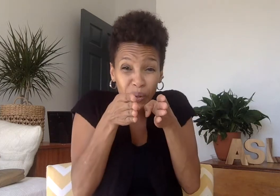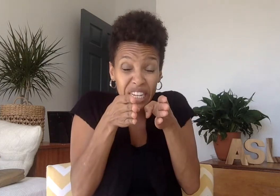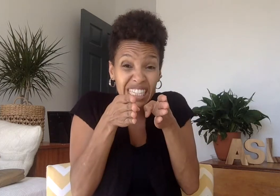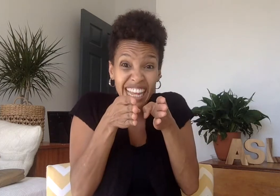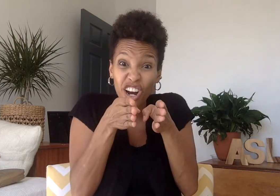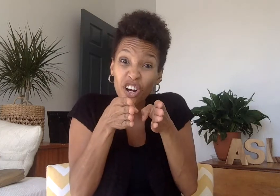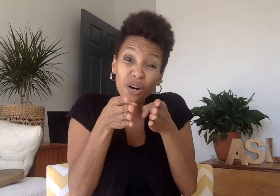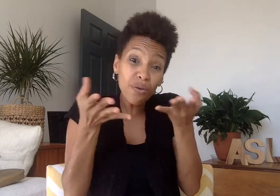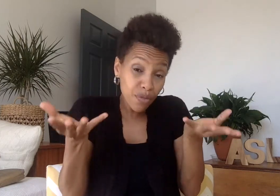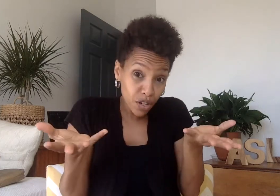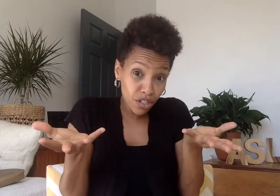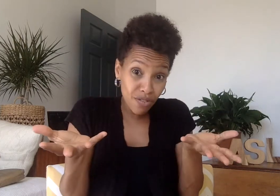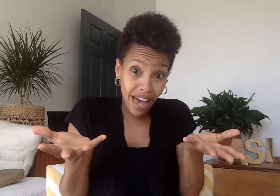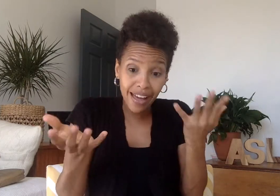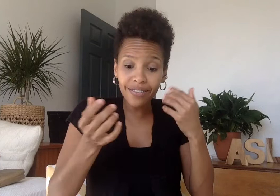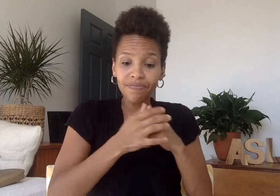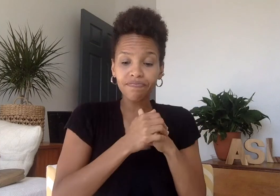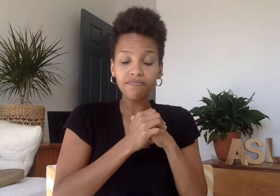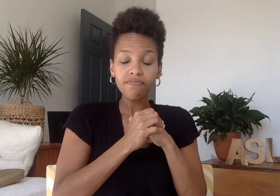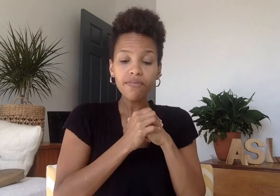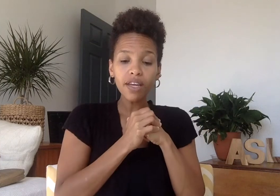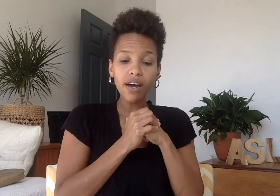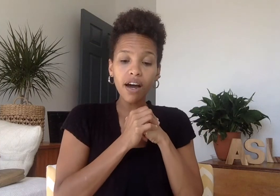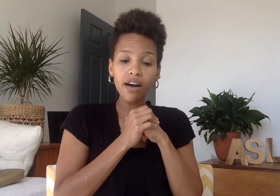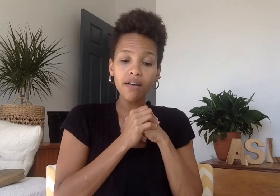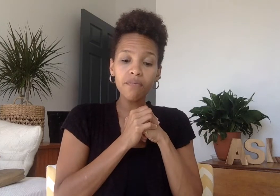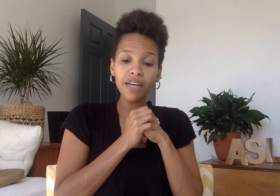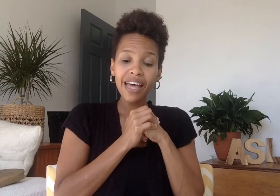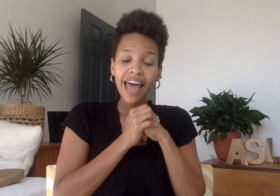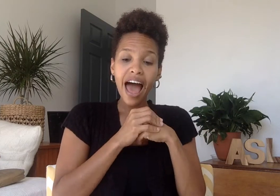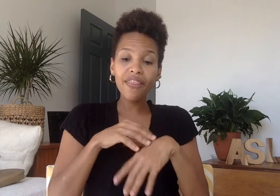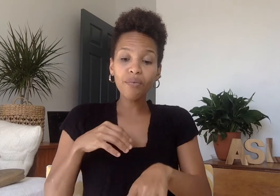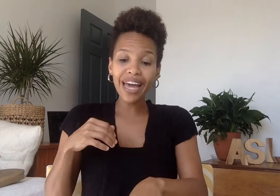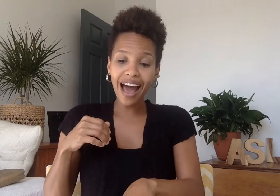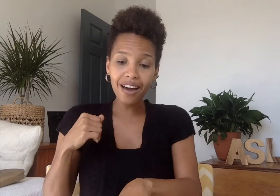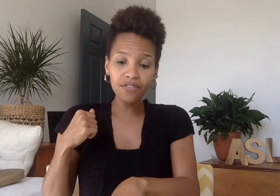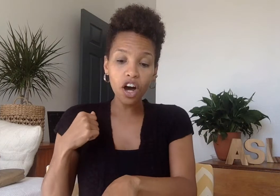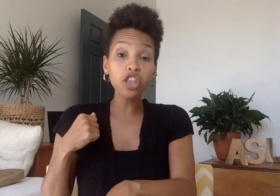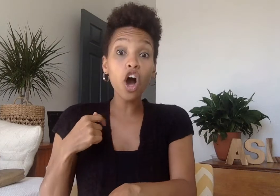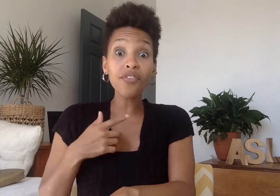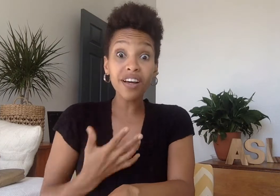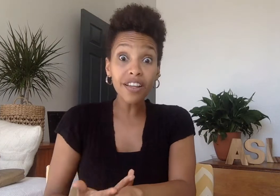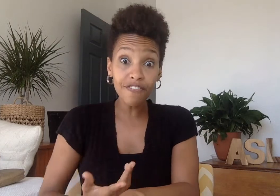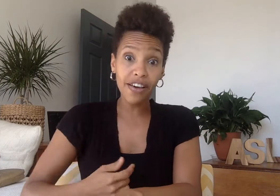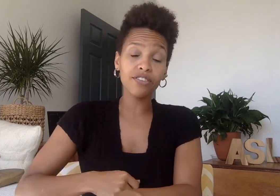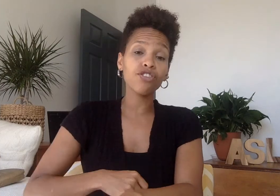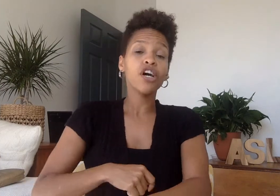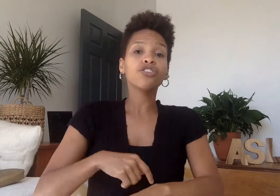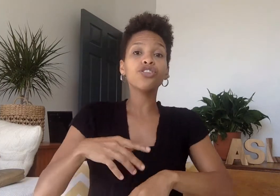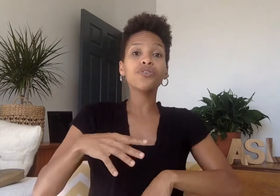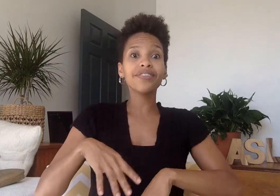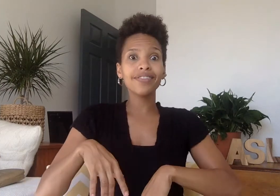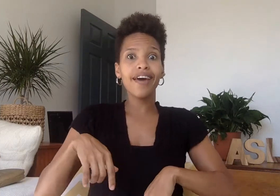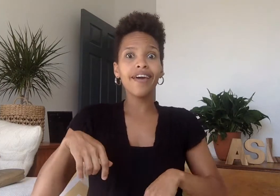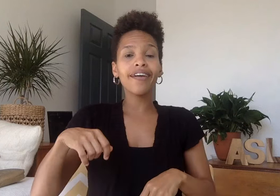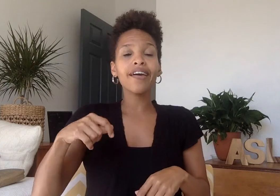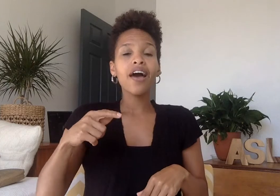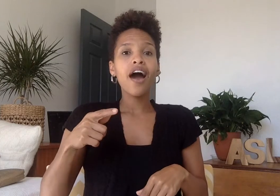is narrow. You could do that. And then we have along the cliff edge. So you could say